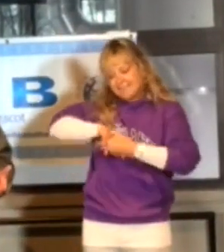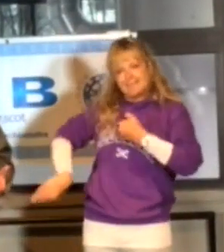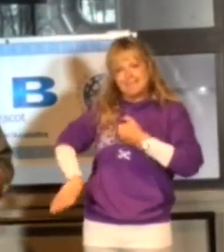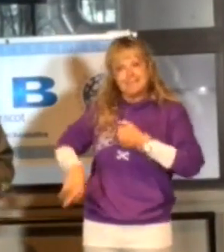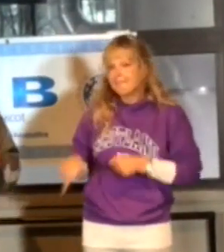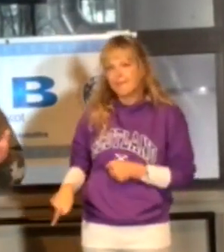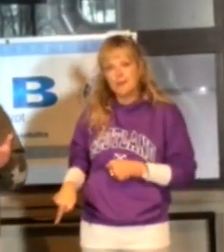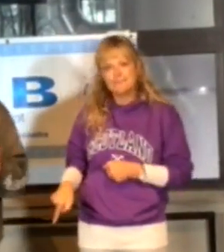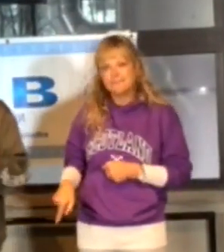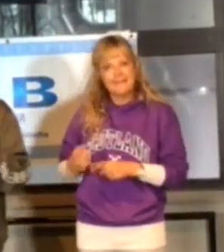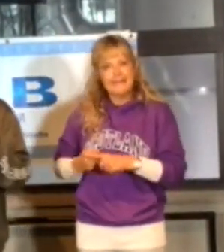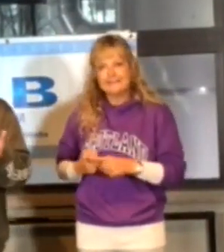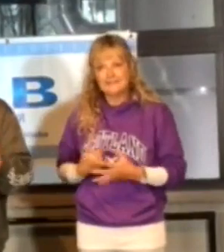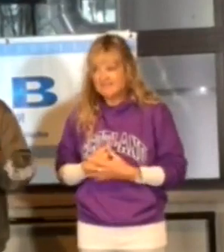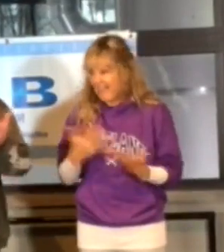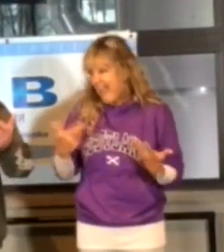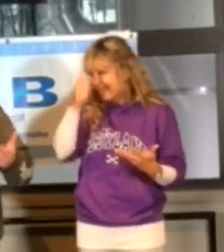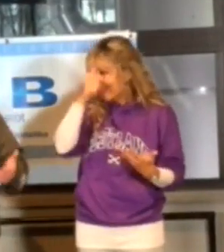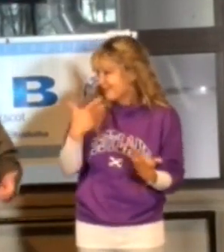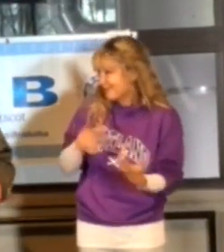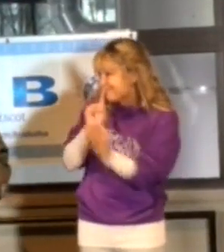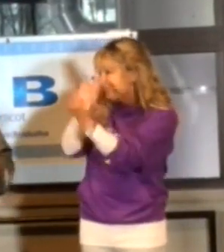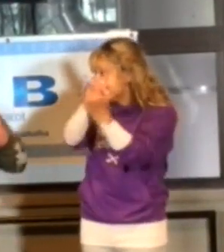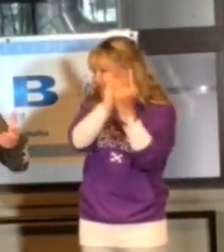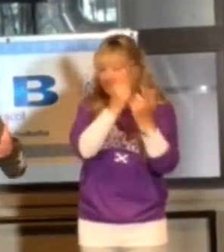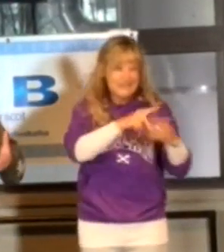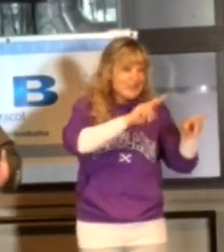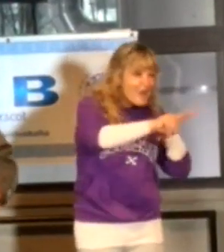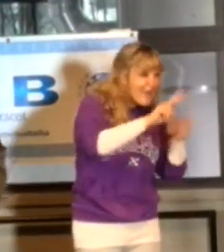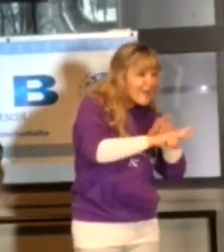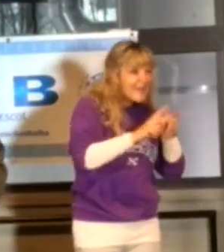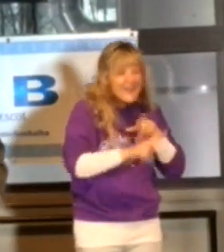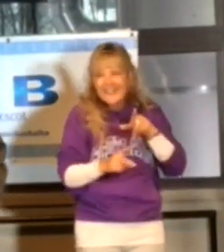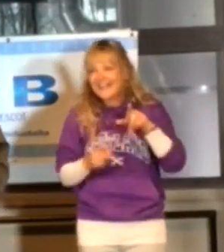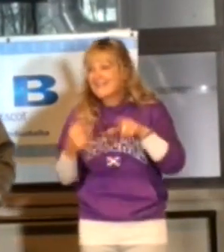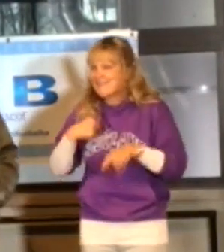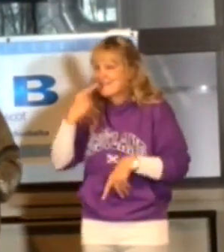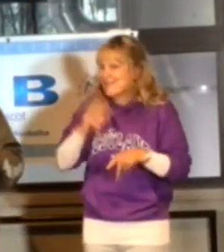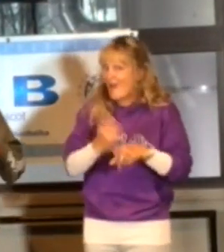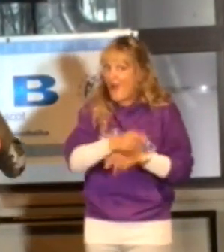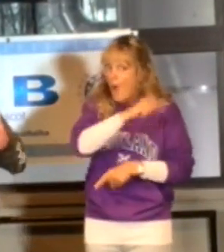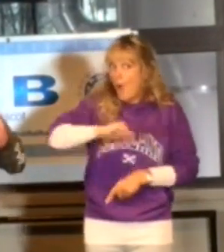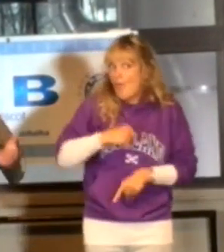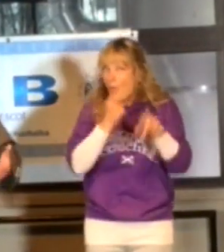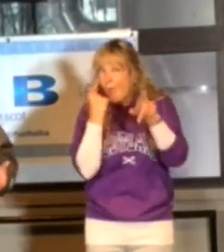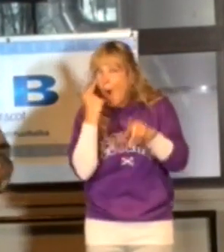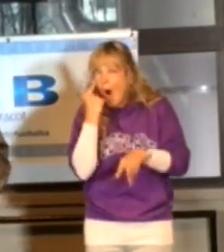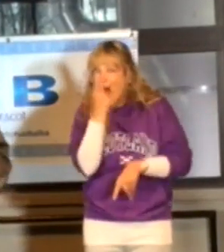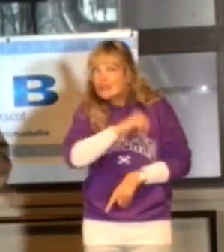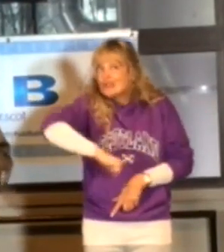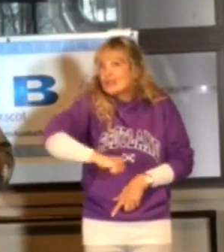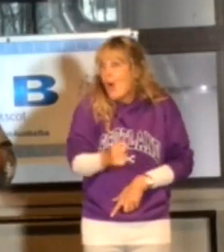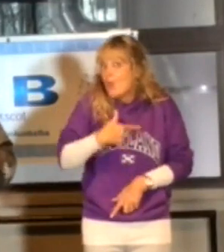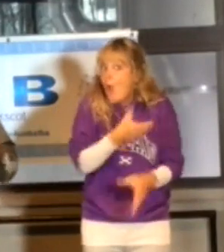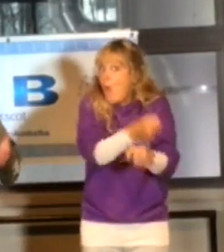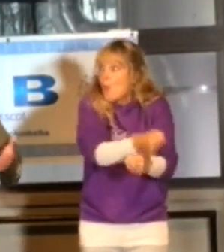You know, I've joked a lot today with people whilst walking, you know, we're hanging on to your tails, and we hope you've got a very long tail, because,